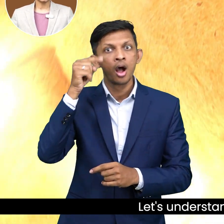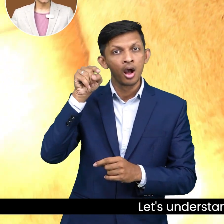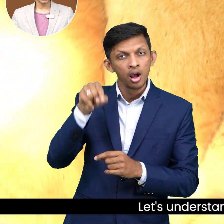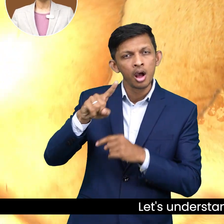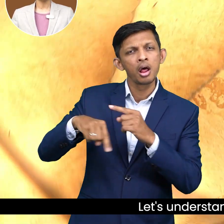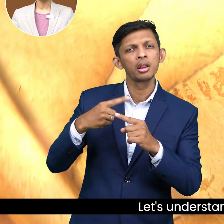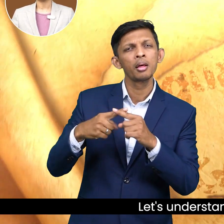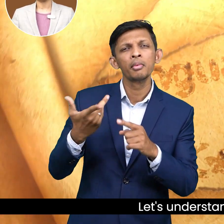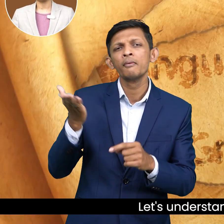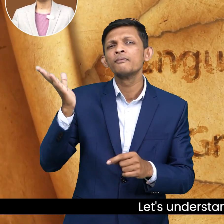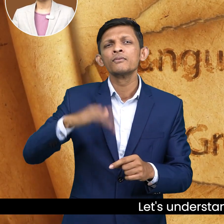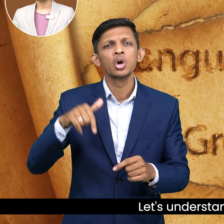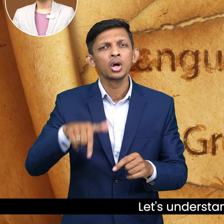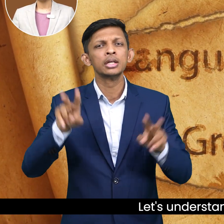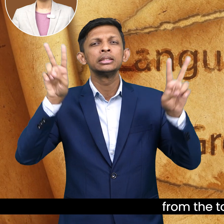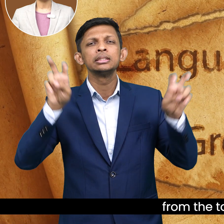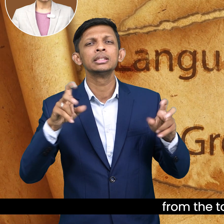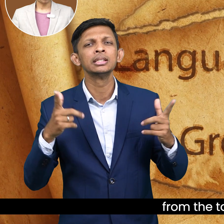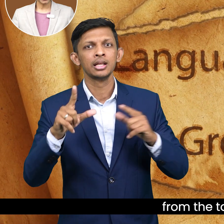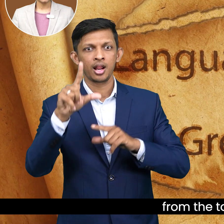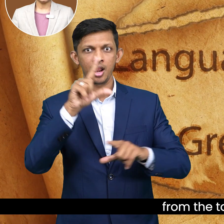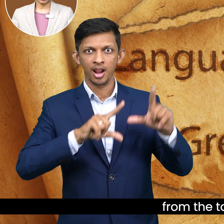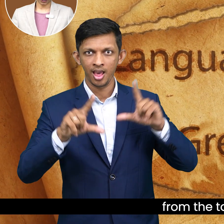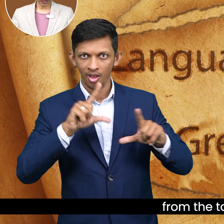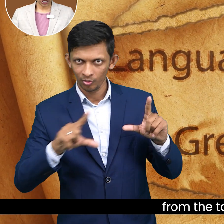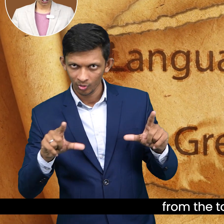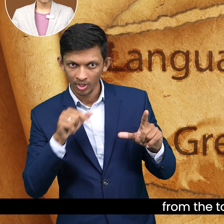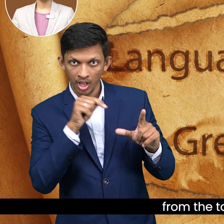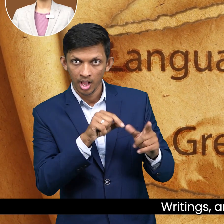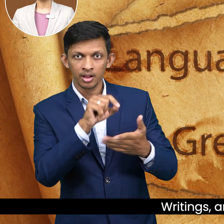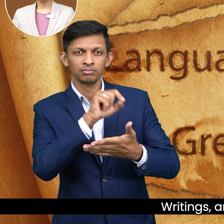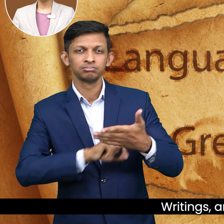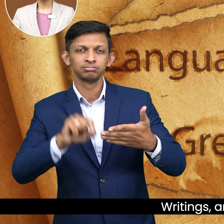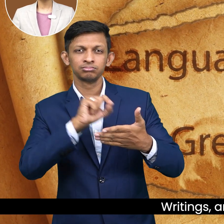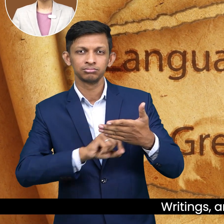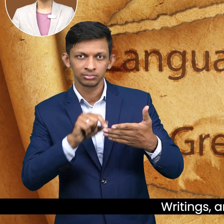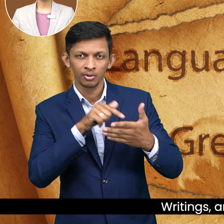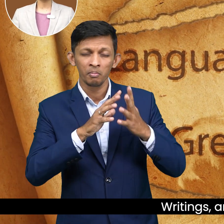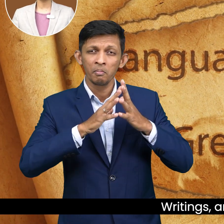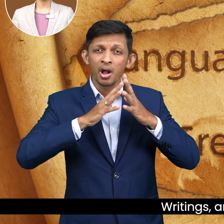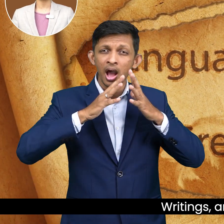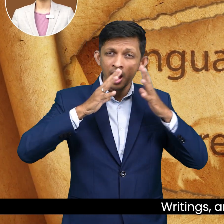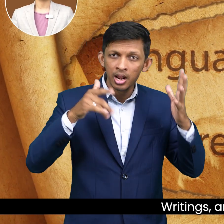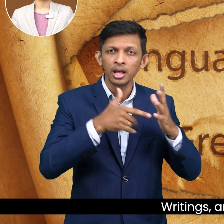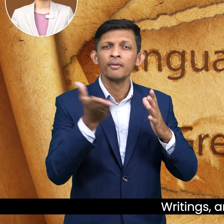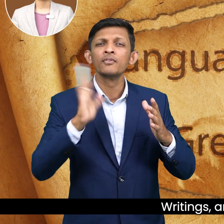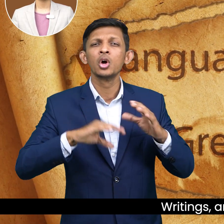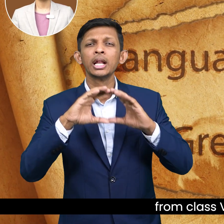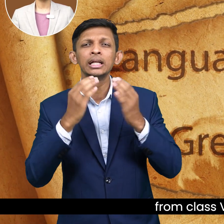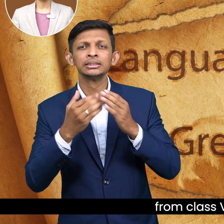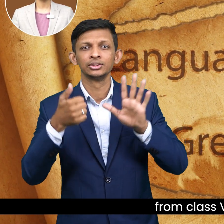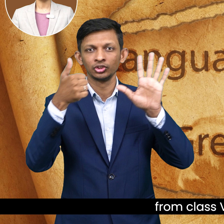Let's understand more about this from the topic language, writings and great